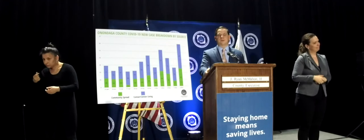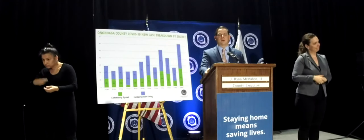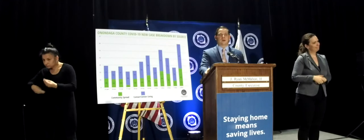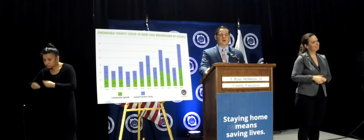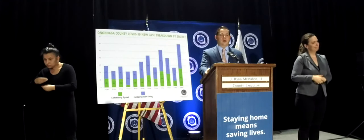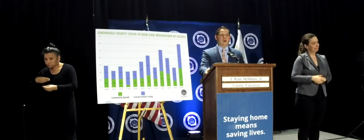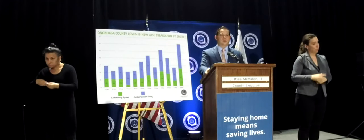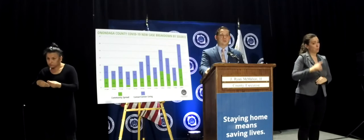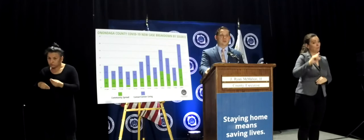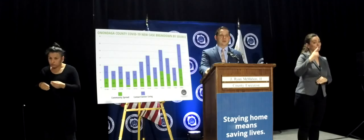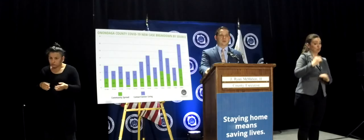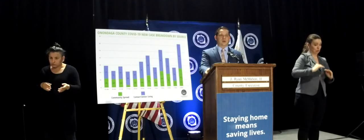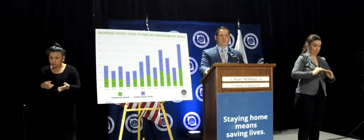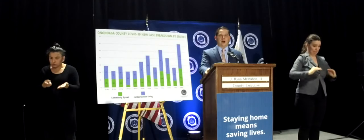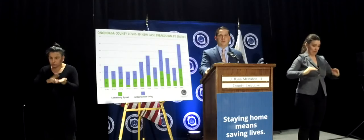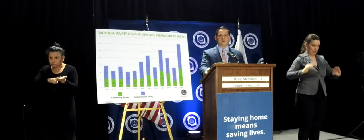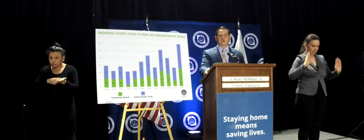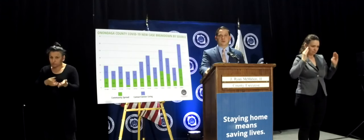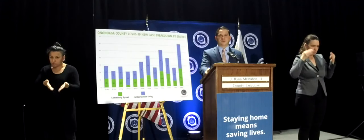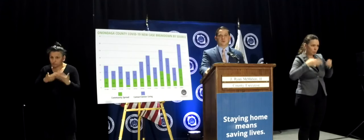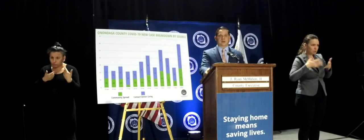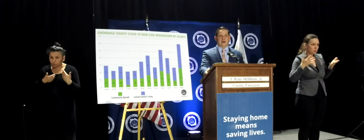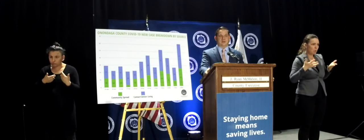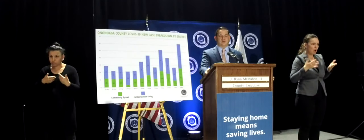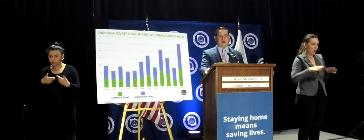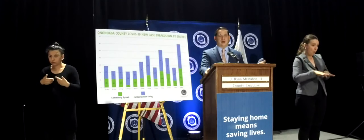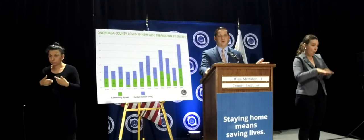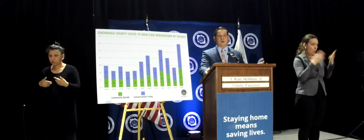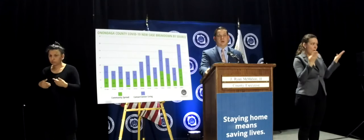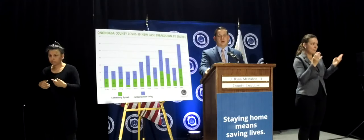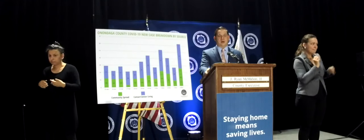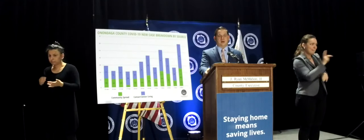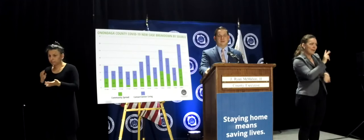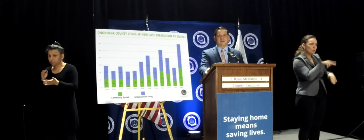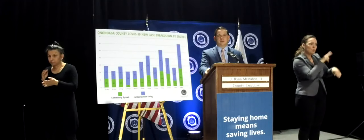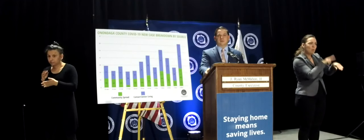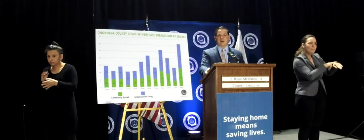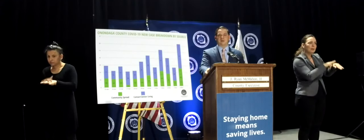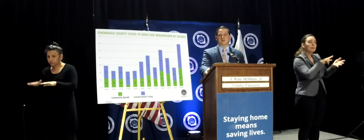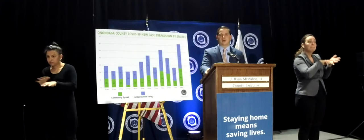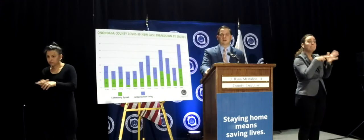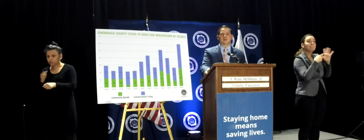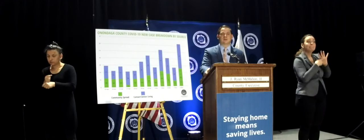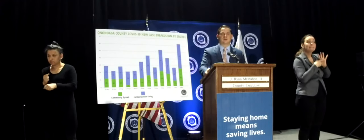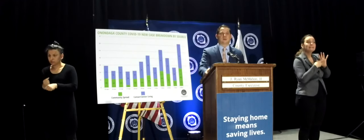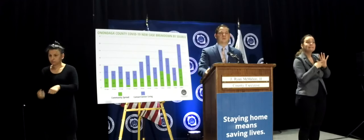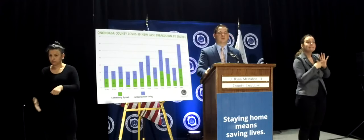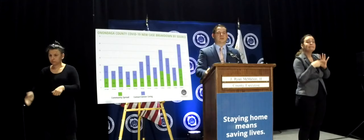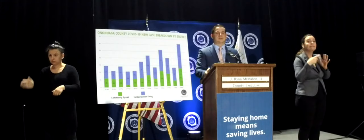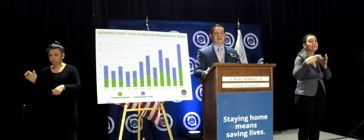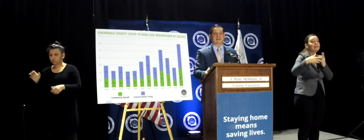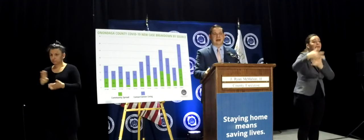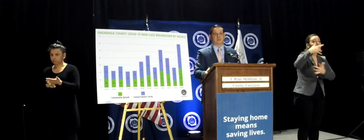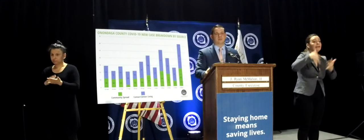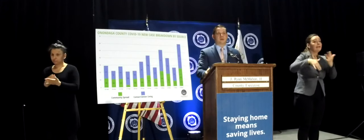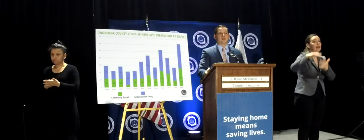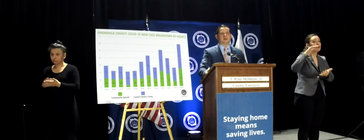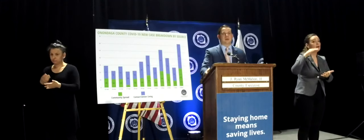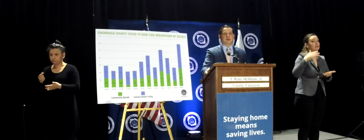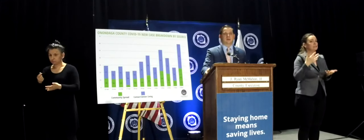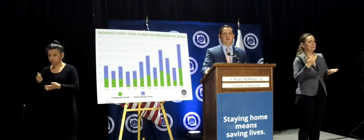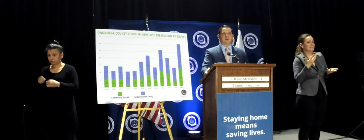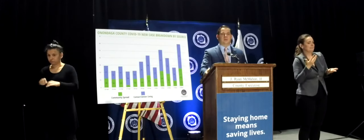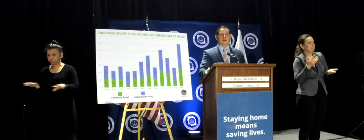density, which is going to create more opportunities. So we got to learn how and see what the virus does, and really stay on top of